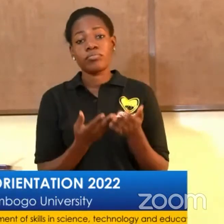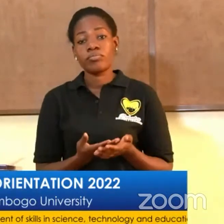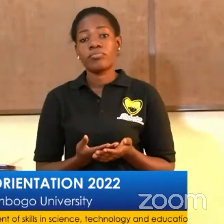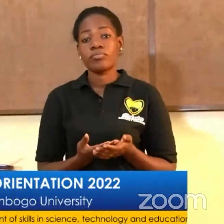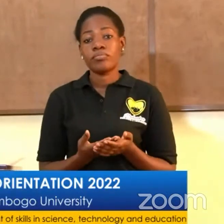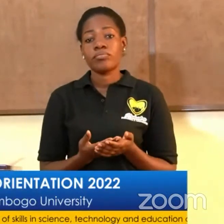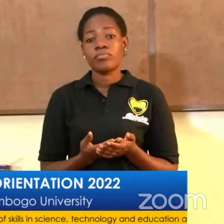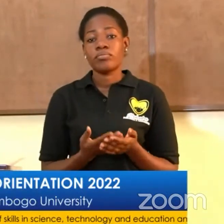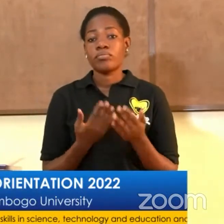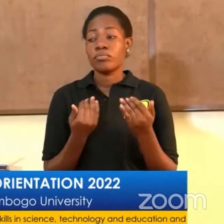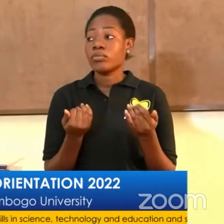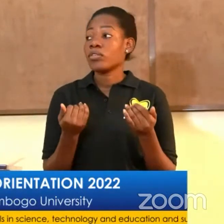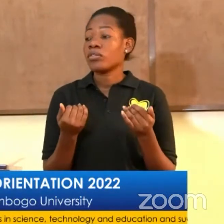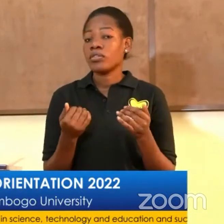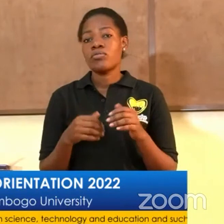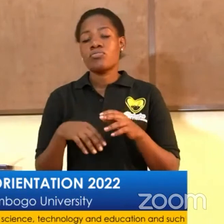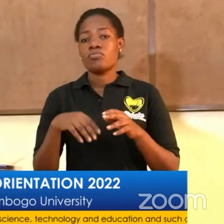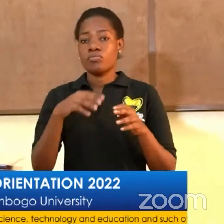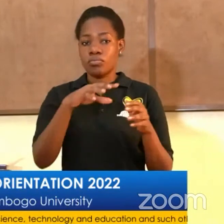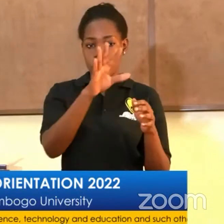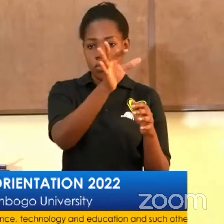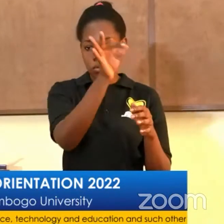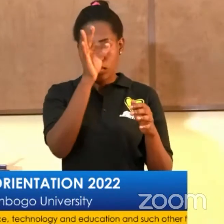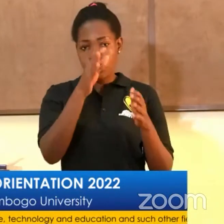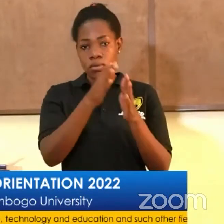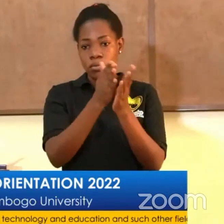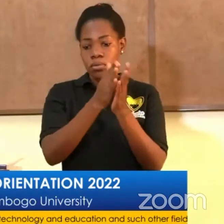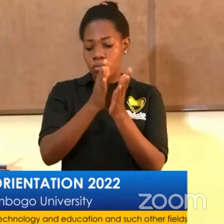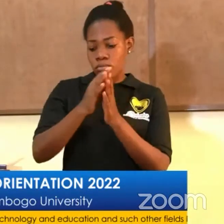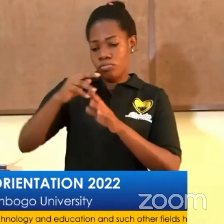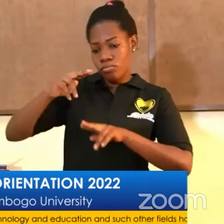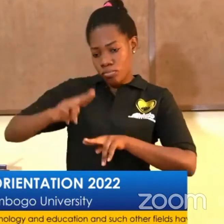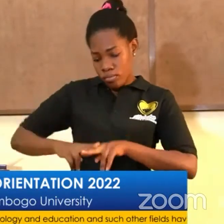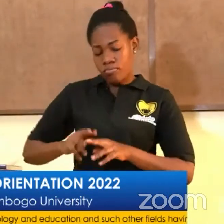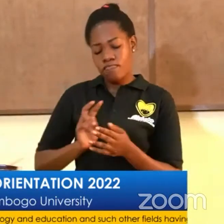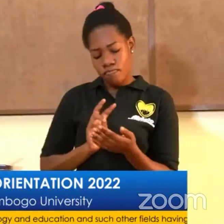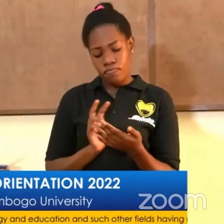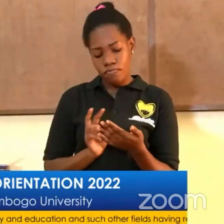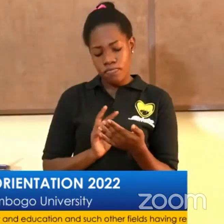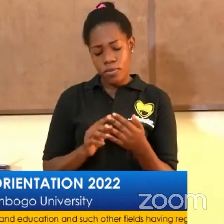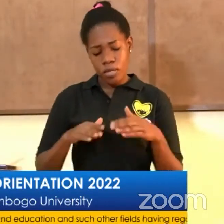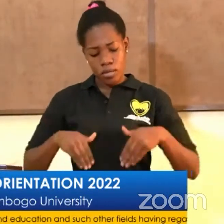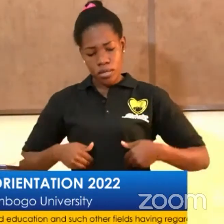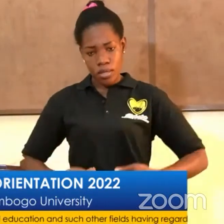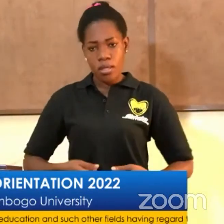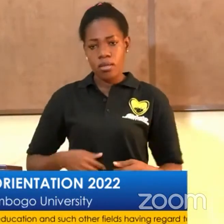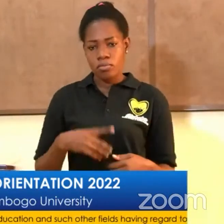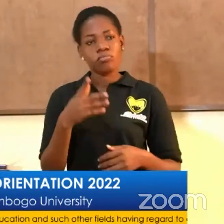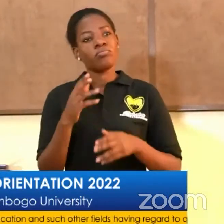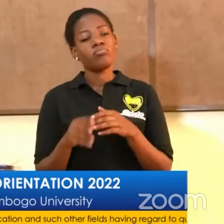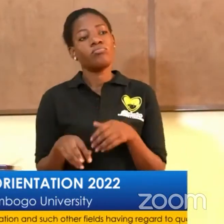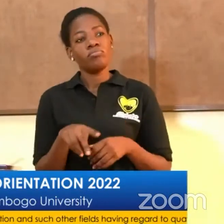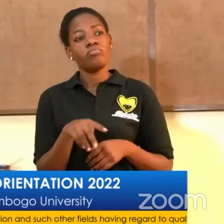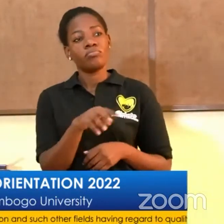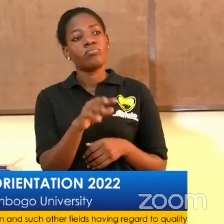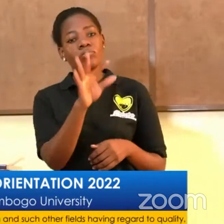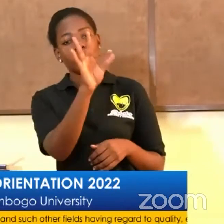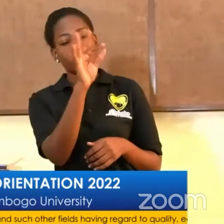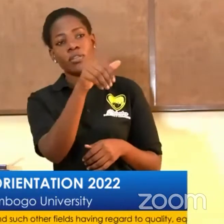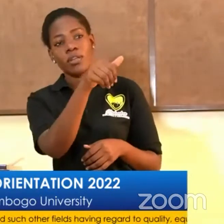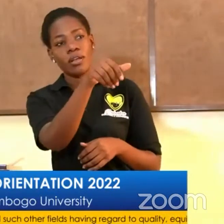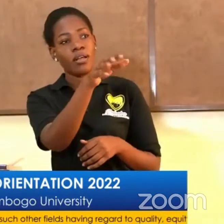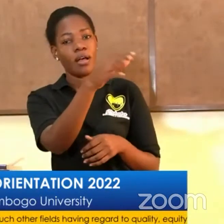You go and sit down, read. Get tired of that one, go and compare with another book. So the shelves are